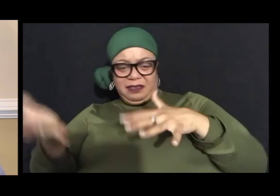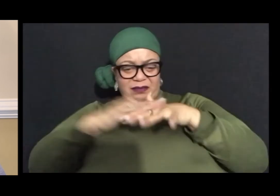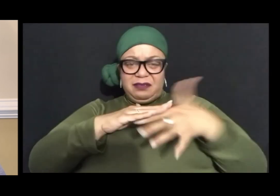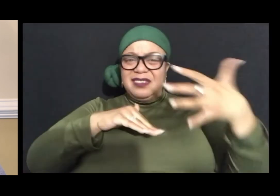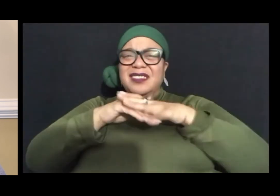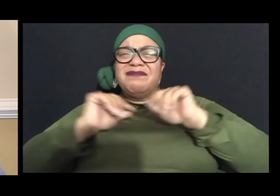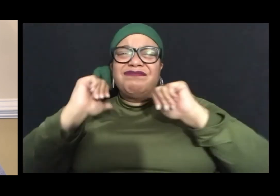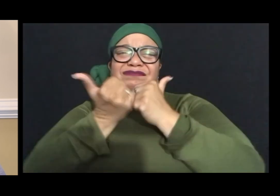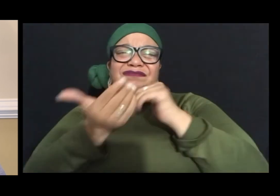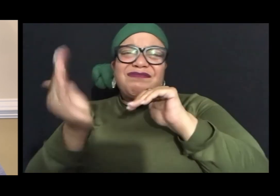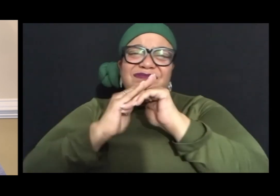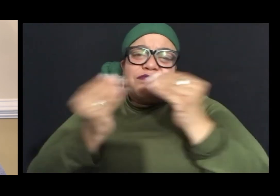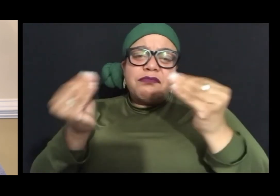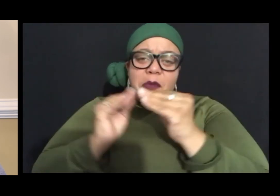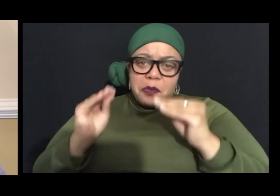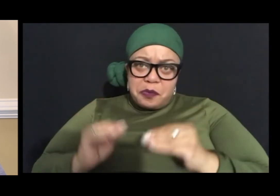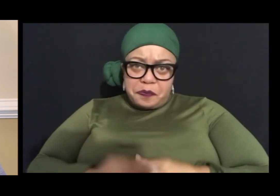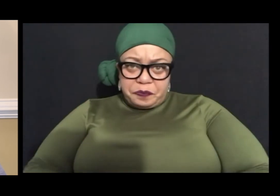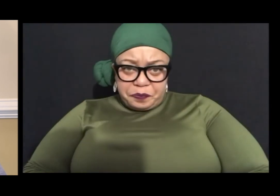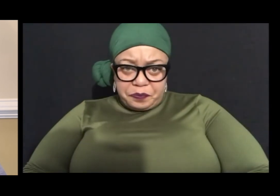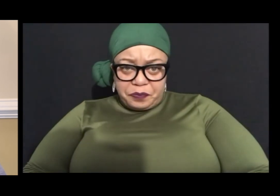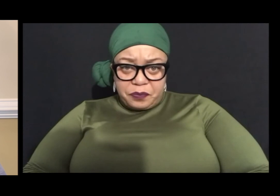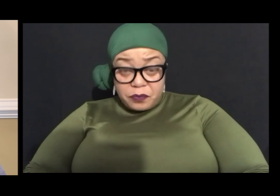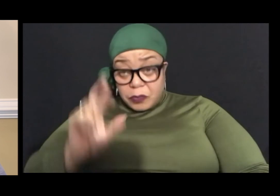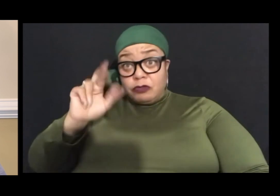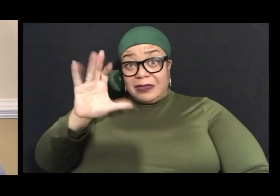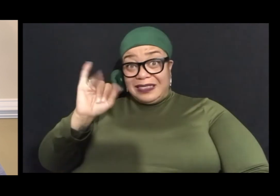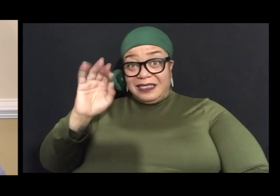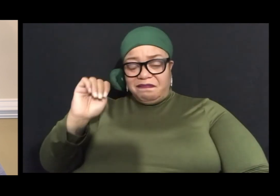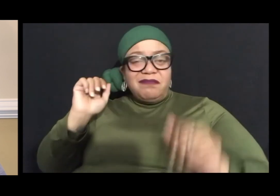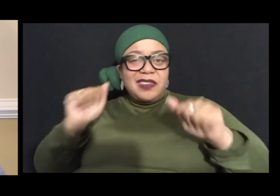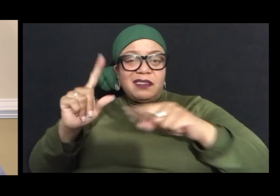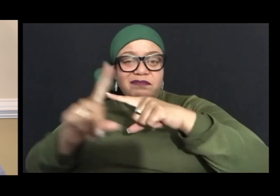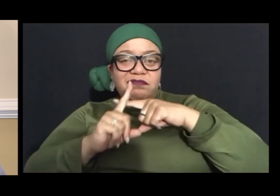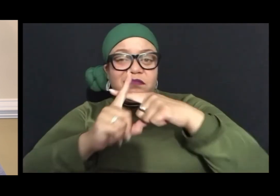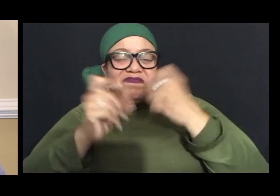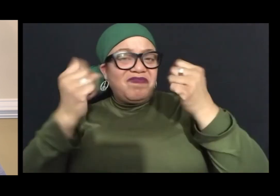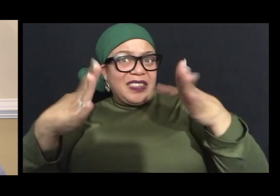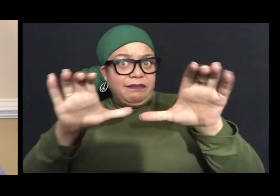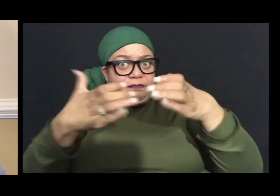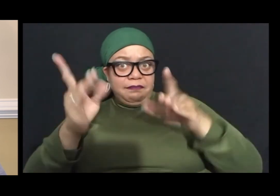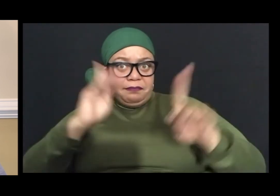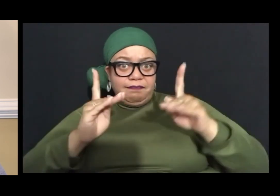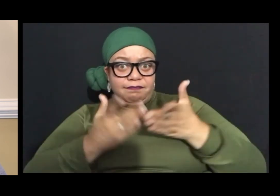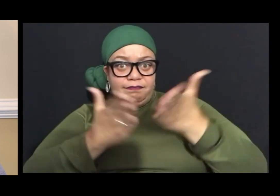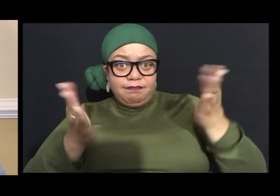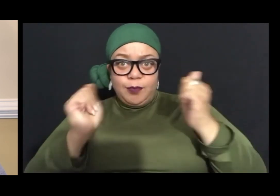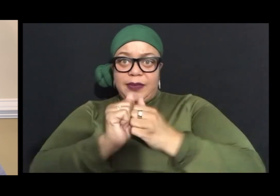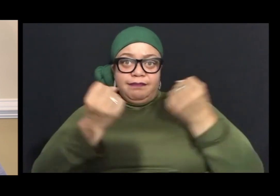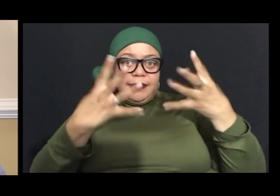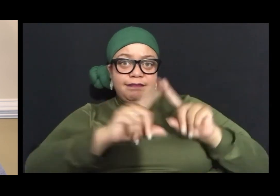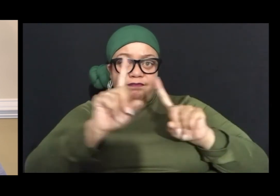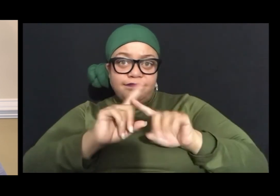insurmountable challenges. Racism can target many groups of people with multiple identities. If you believe